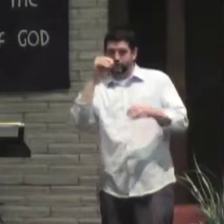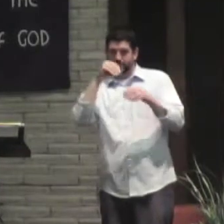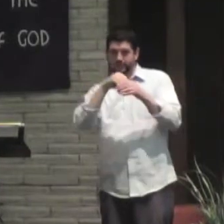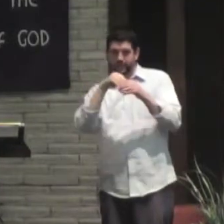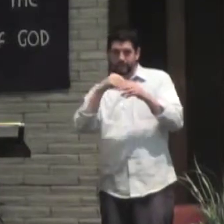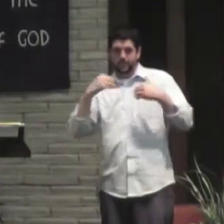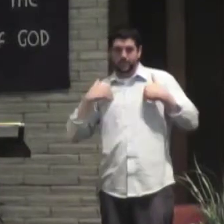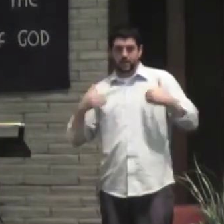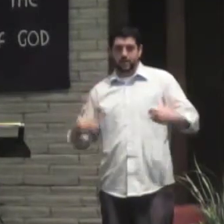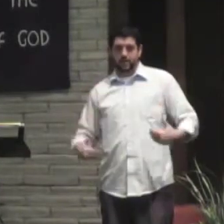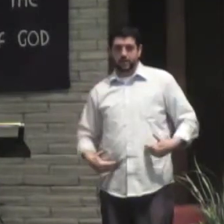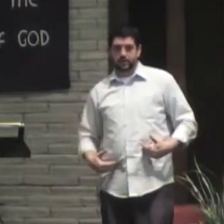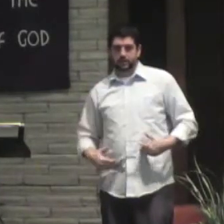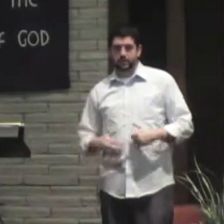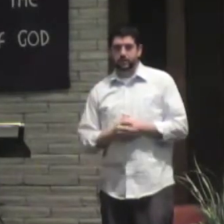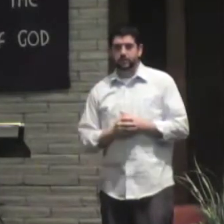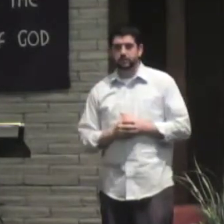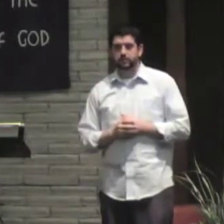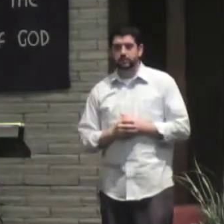the body.